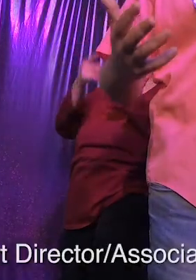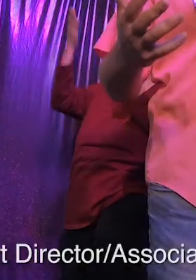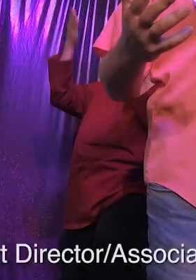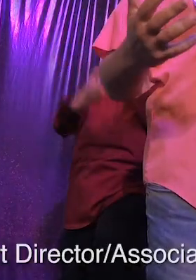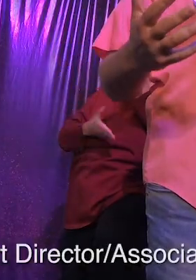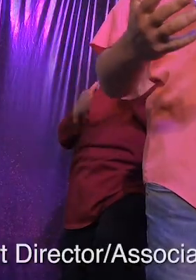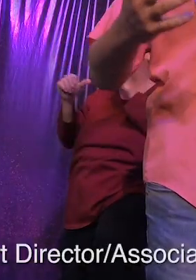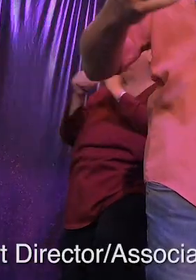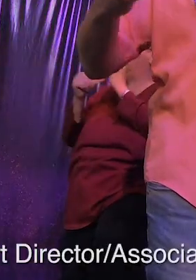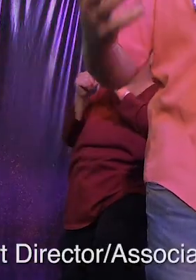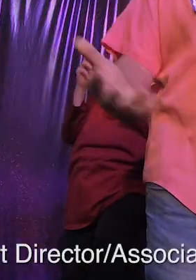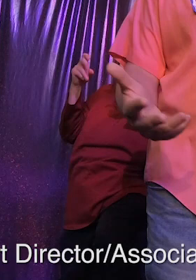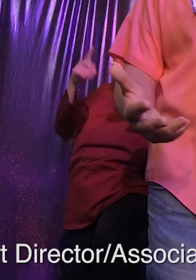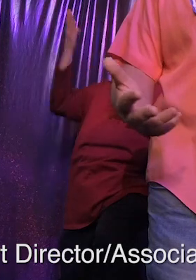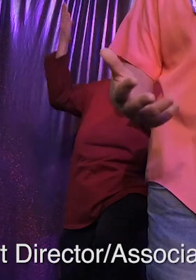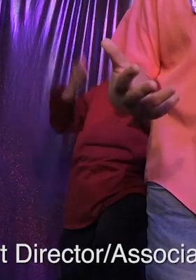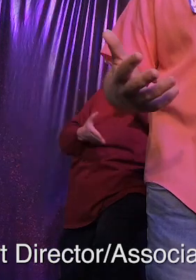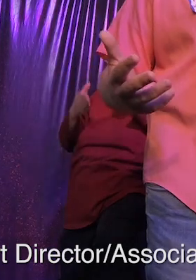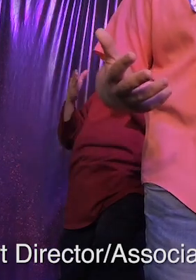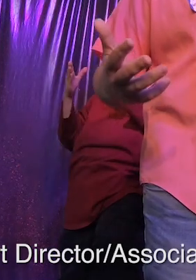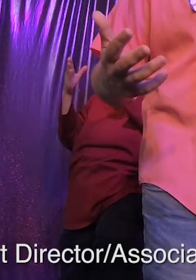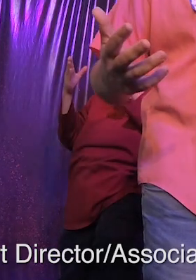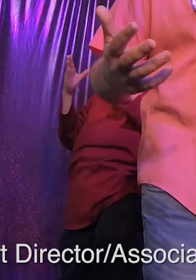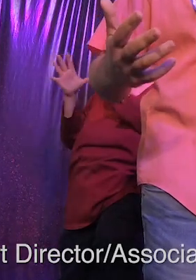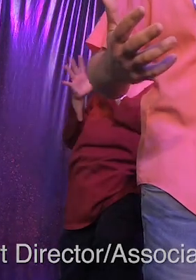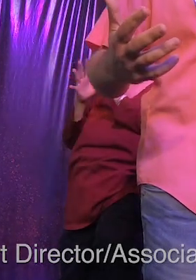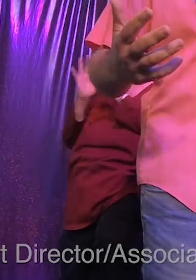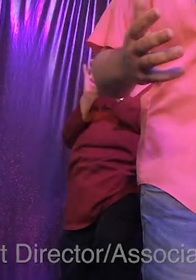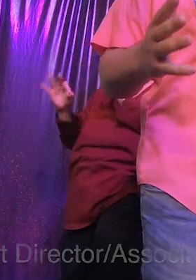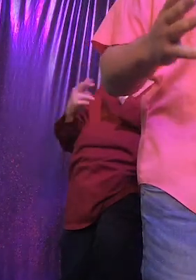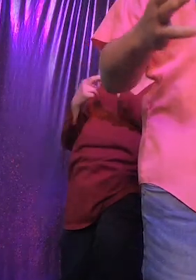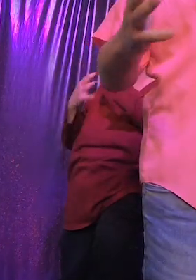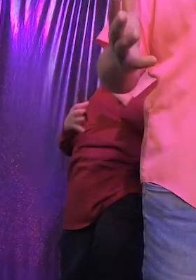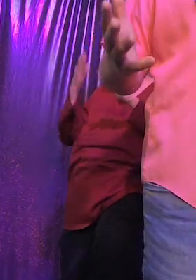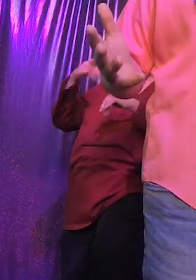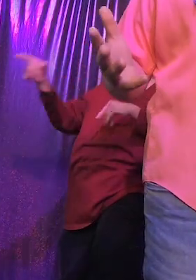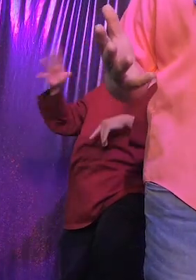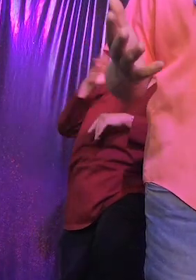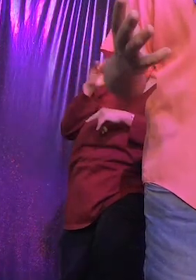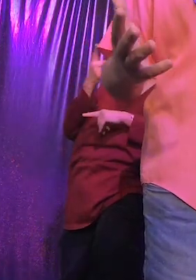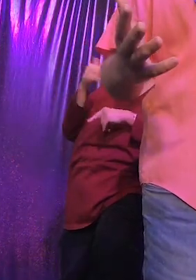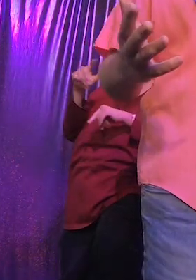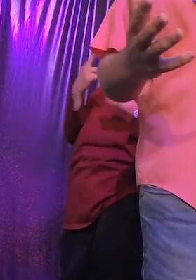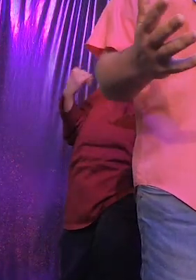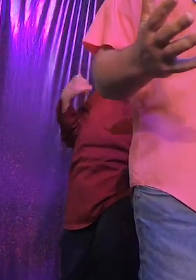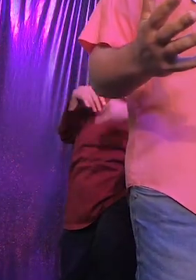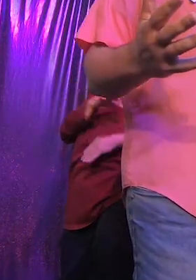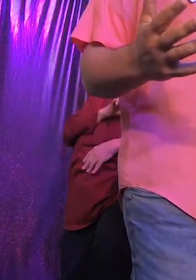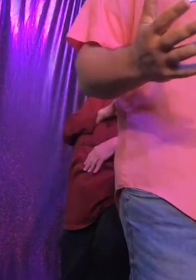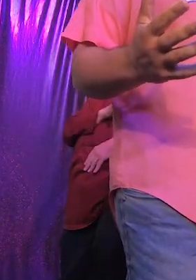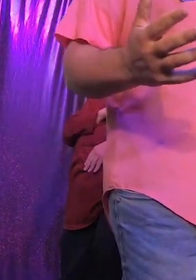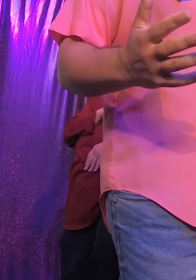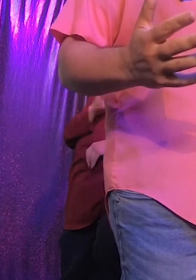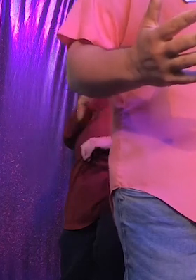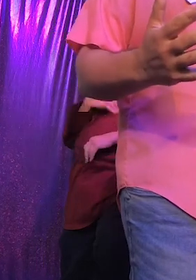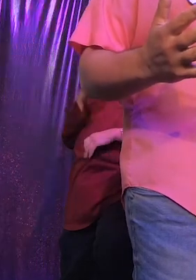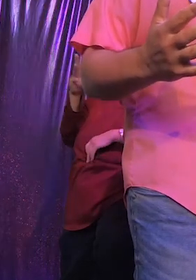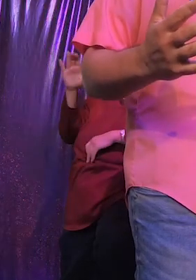/ associate editor / senior account representative. If you talk to anybody currently on the staff of Windy City